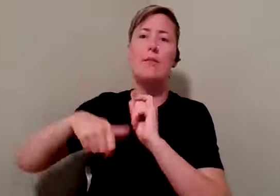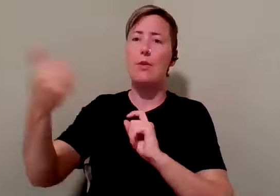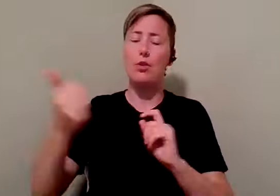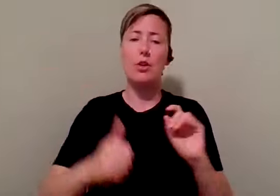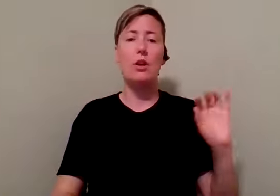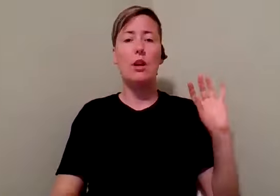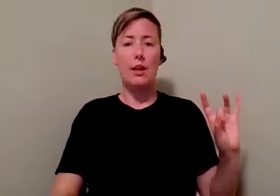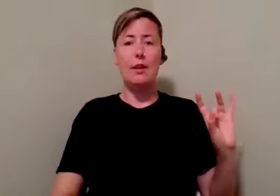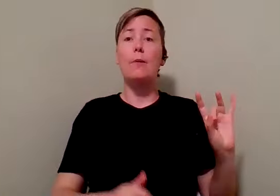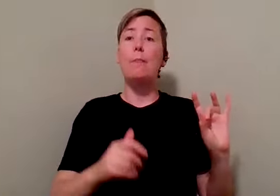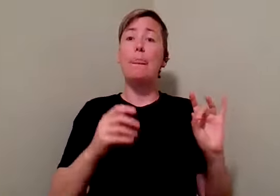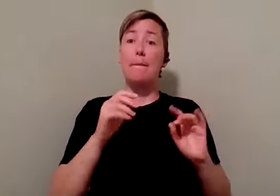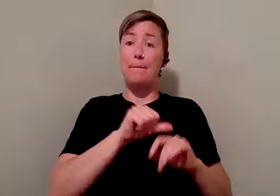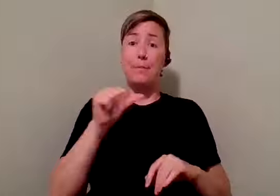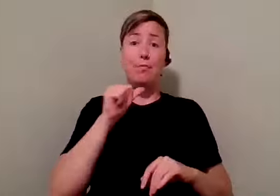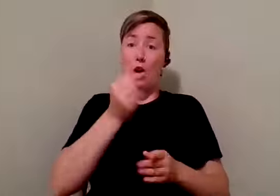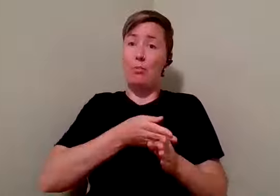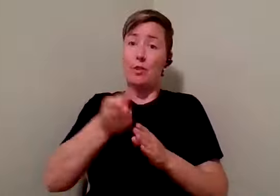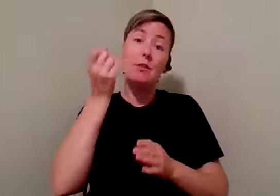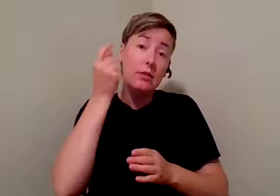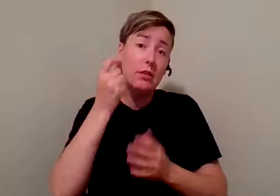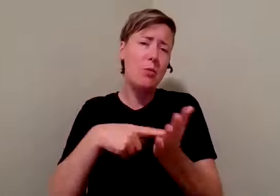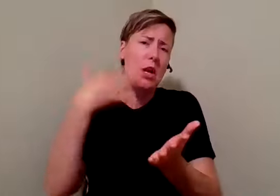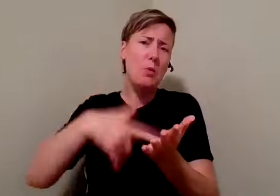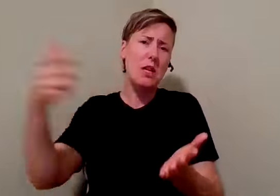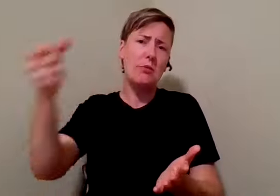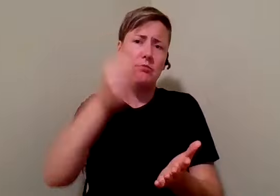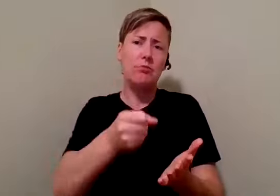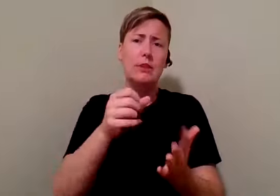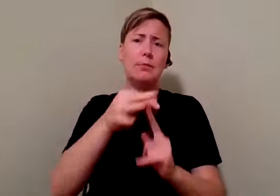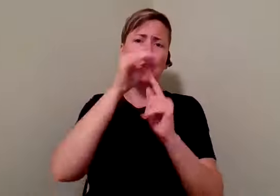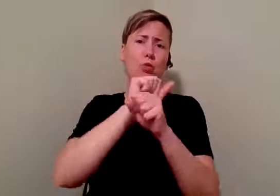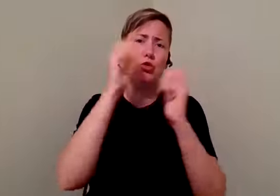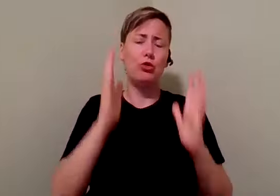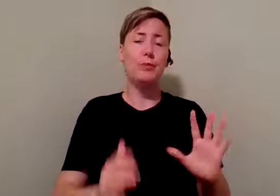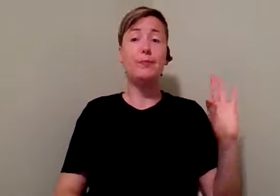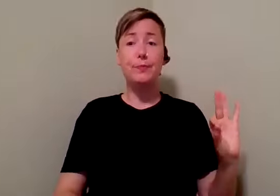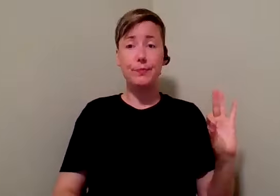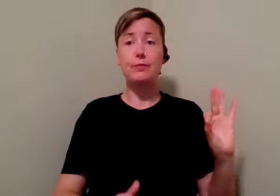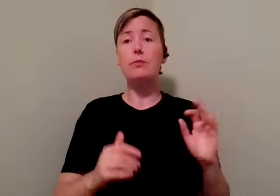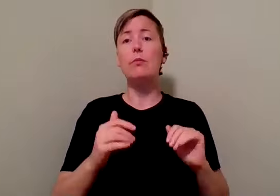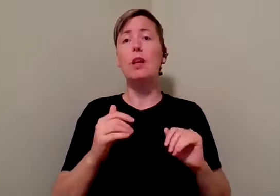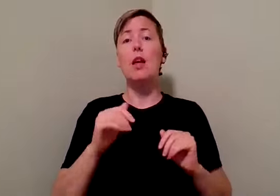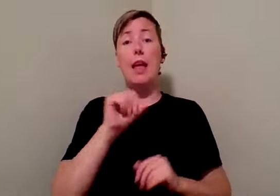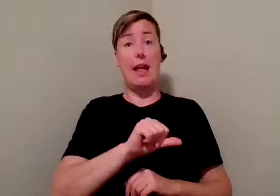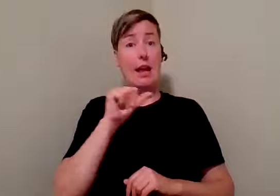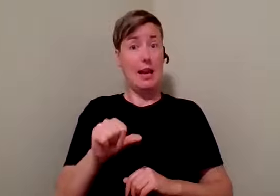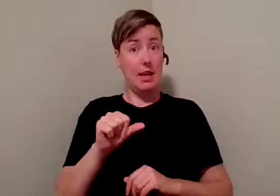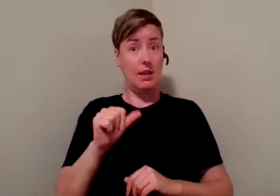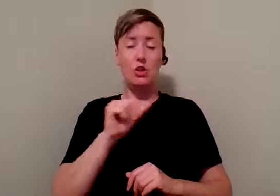forever non-professional, but our service centers may employ special workers. 9, AA as such ought never be organized, but